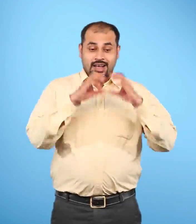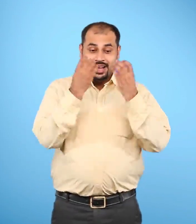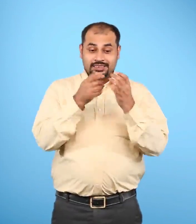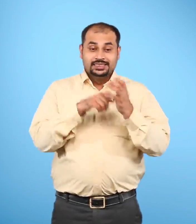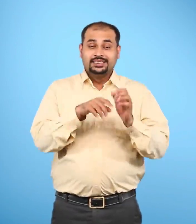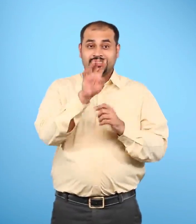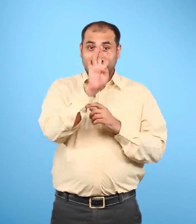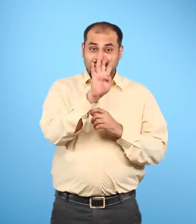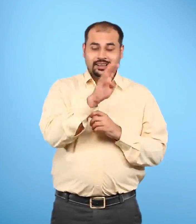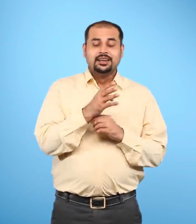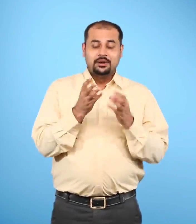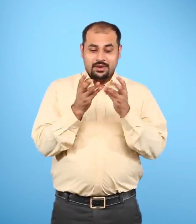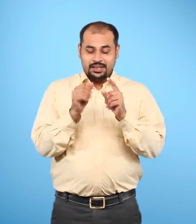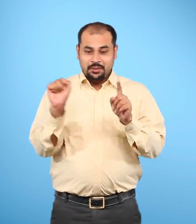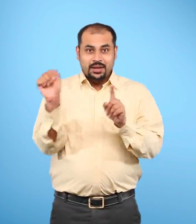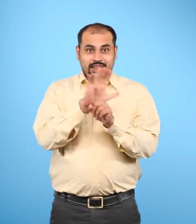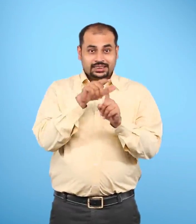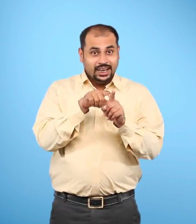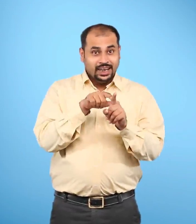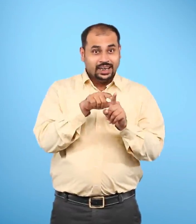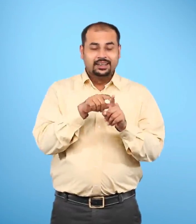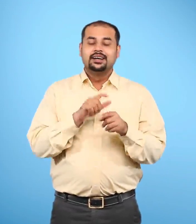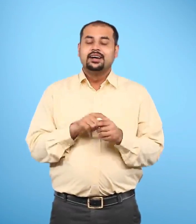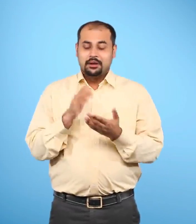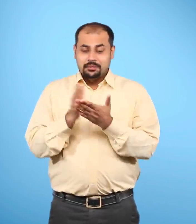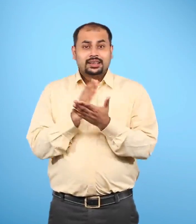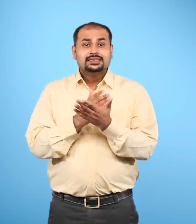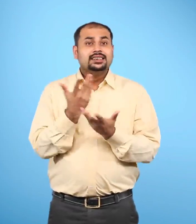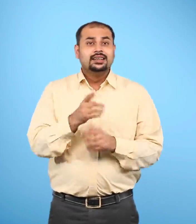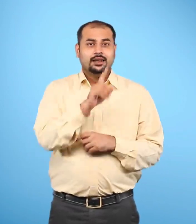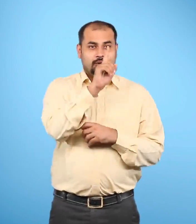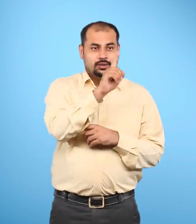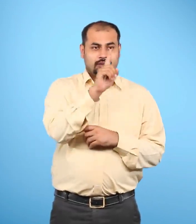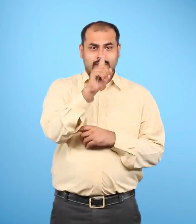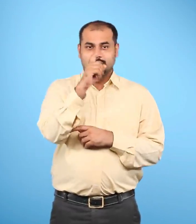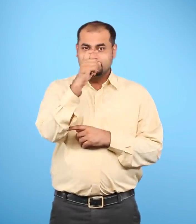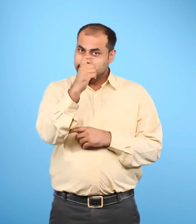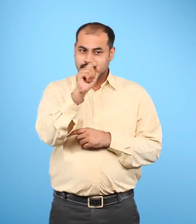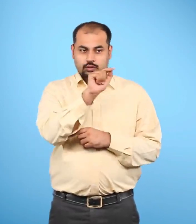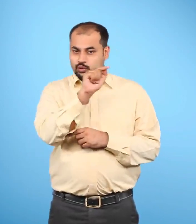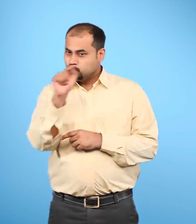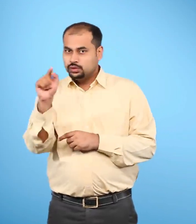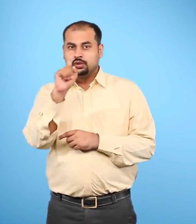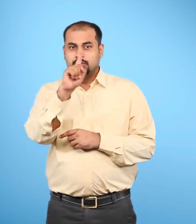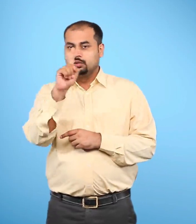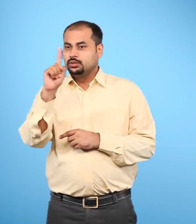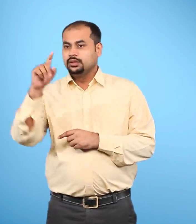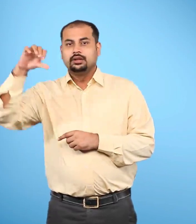Remember the floor patterns in Math Magic Book 4, pages 117 to